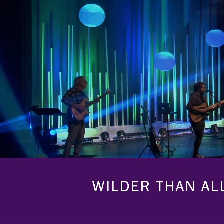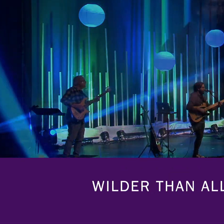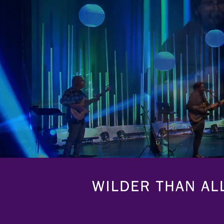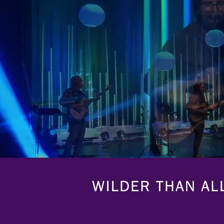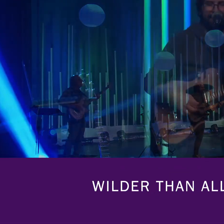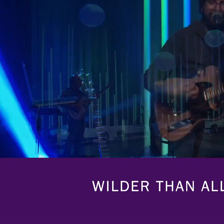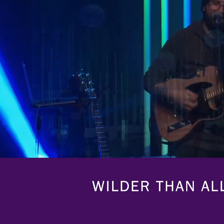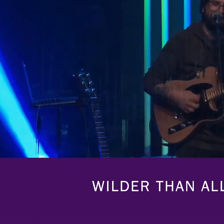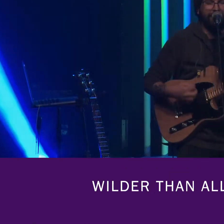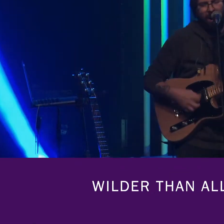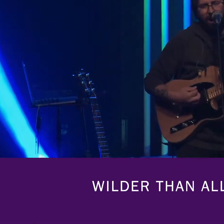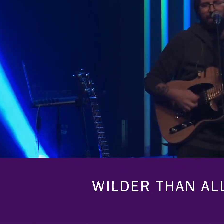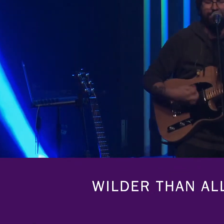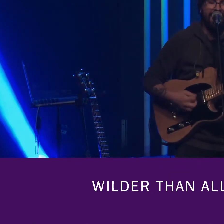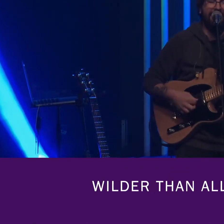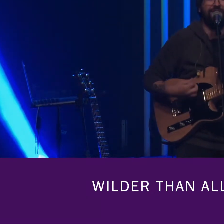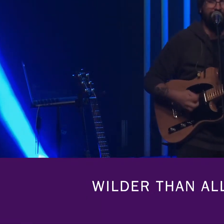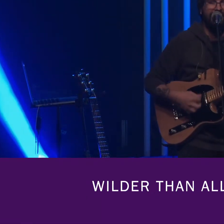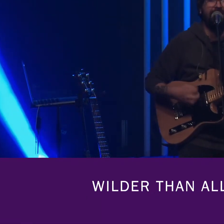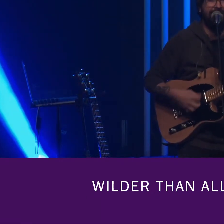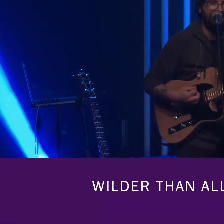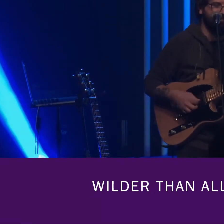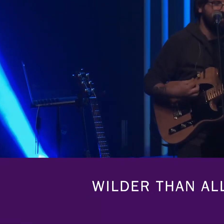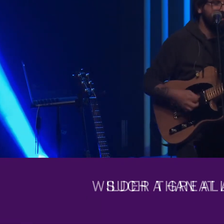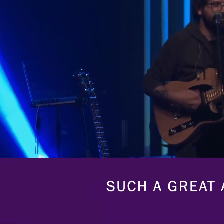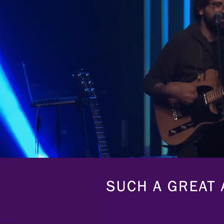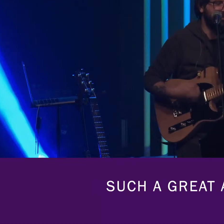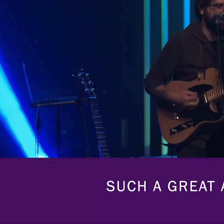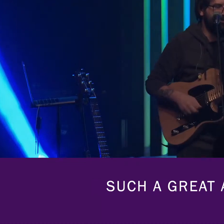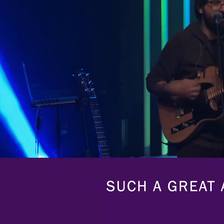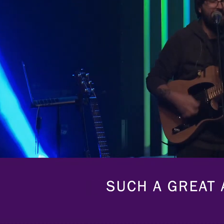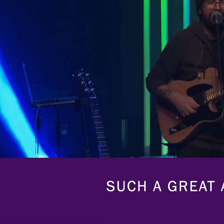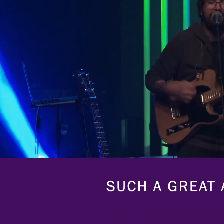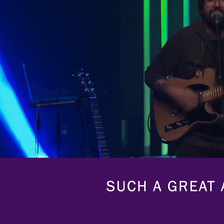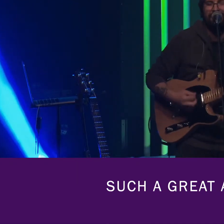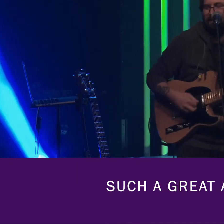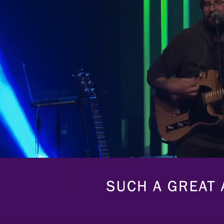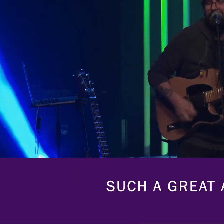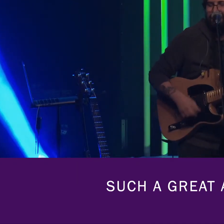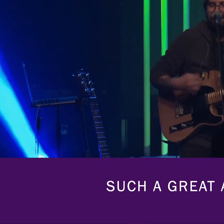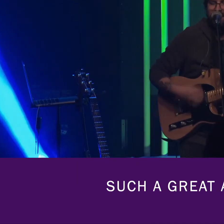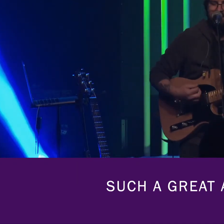live wilder than all my dreams. Such a great